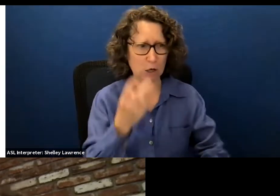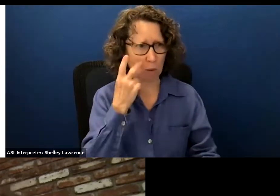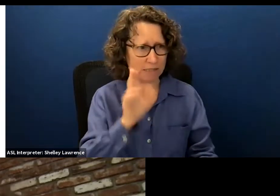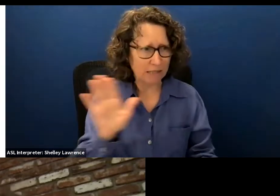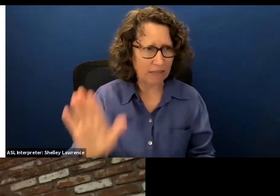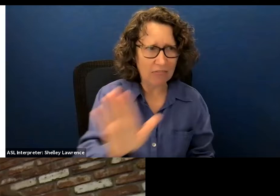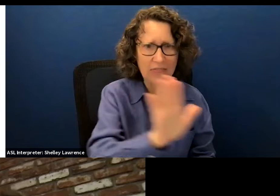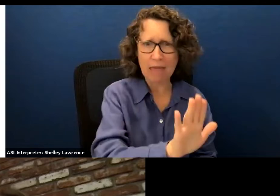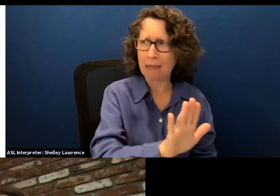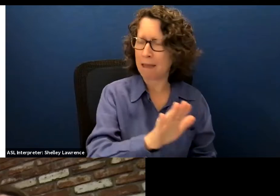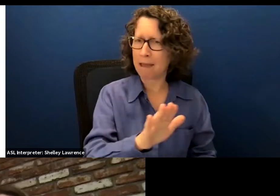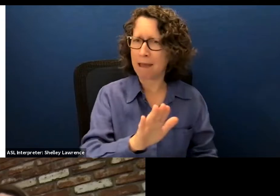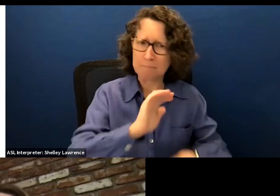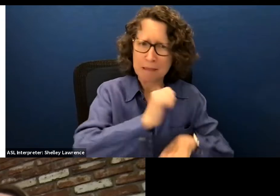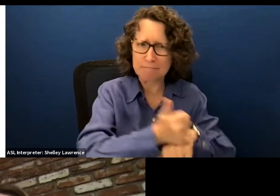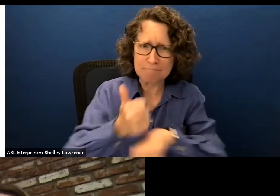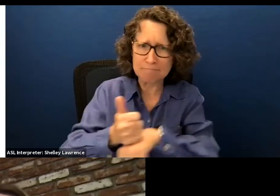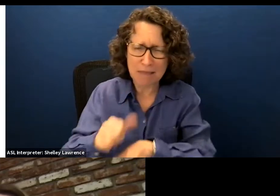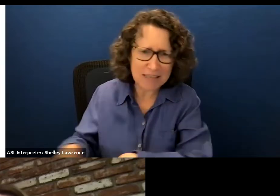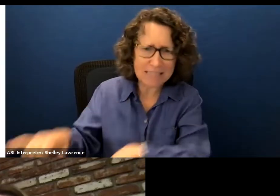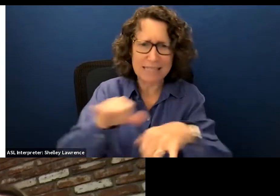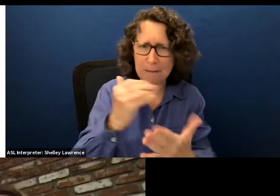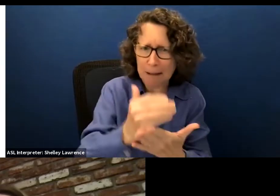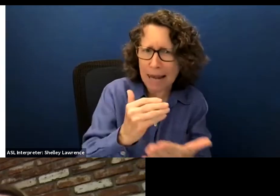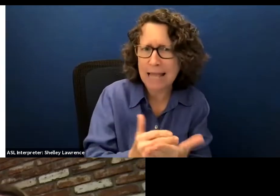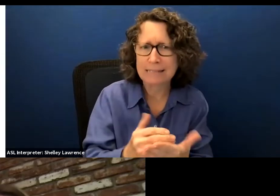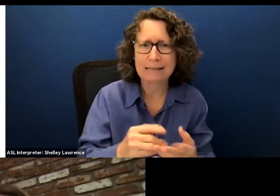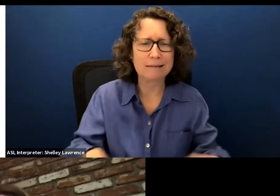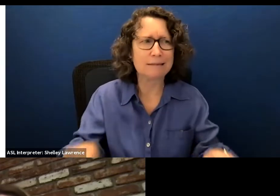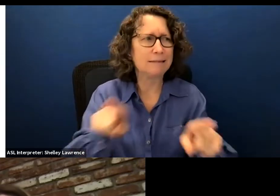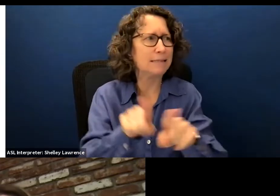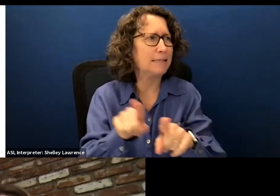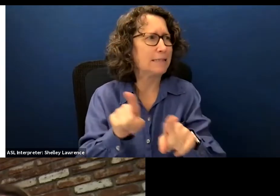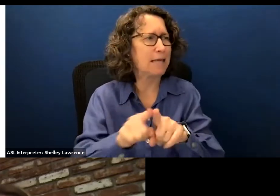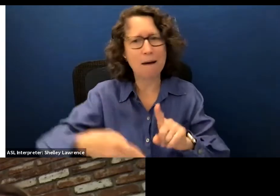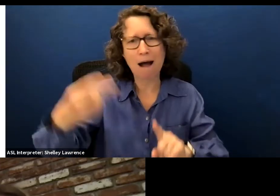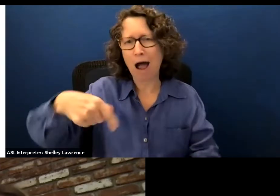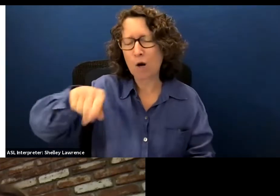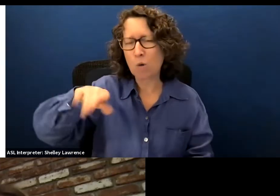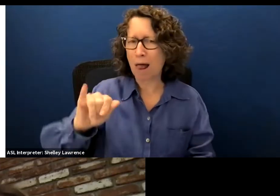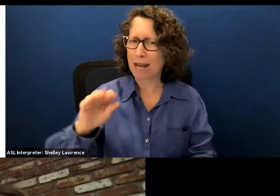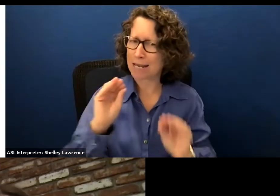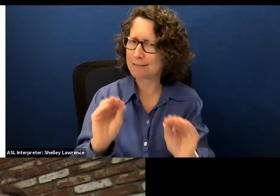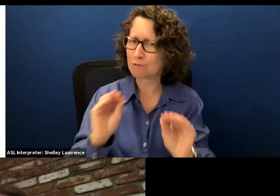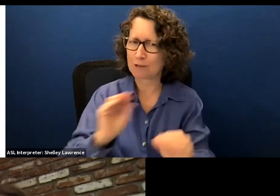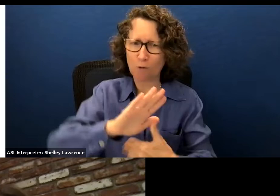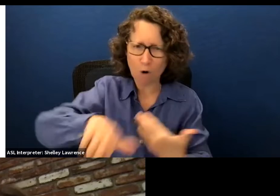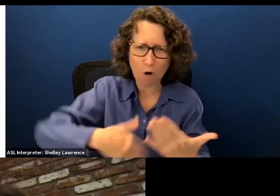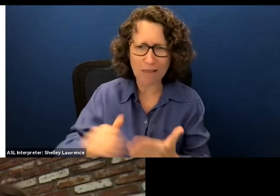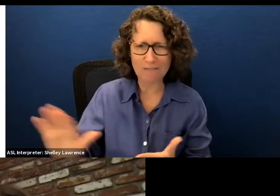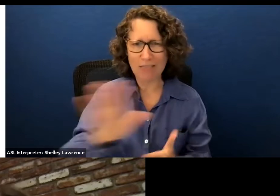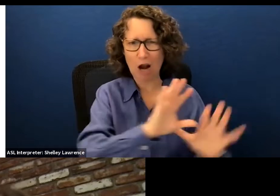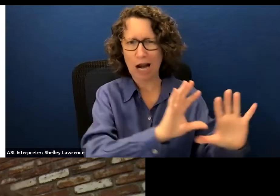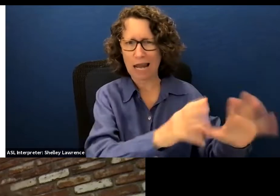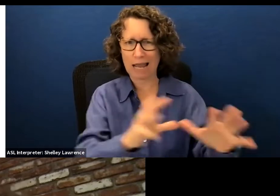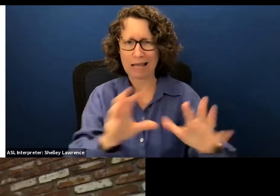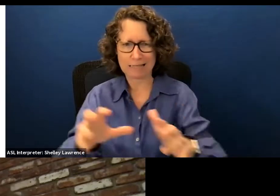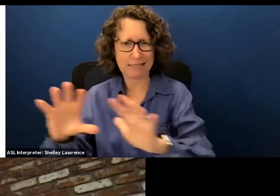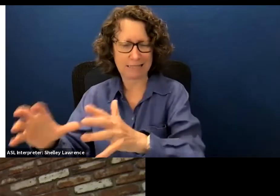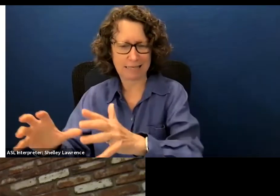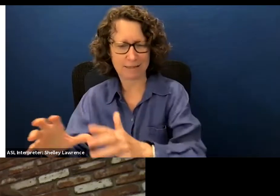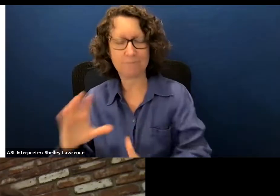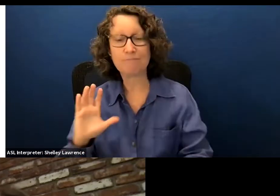them implementing the same lessons and delivering the same high-quality instruction for all of their classes.